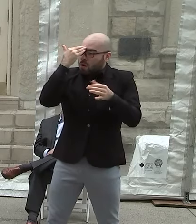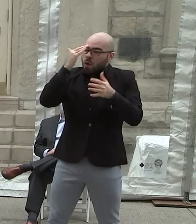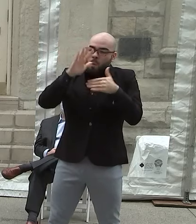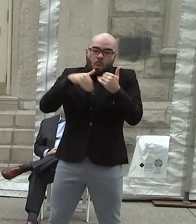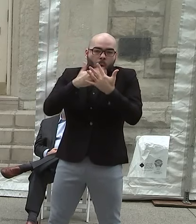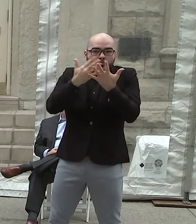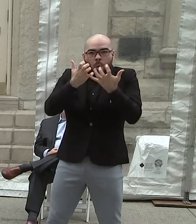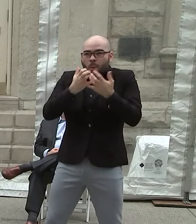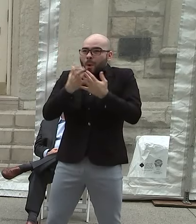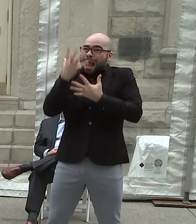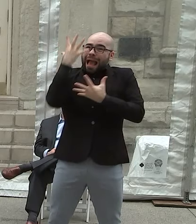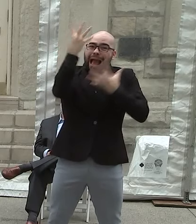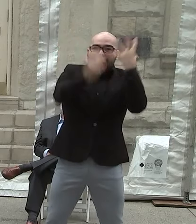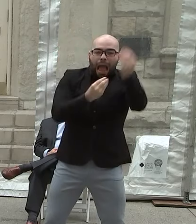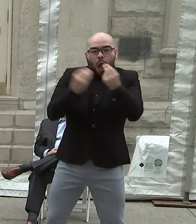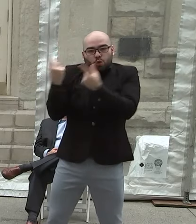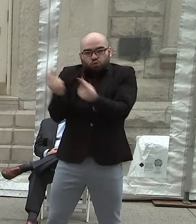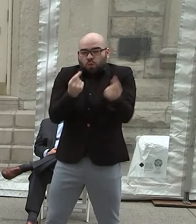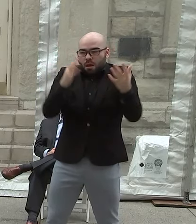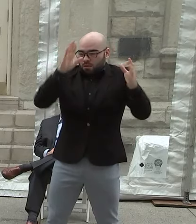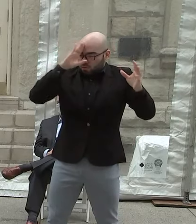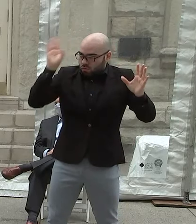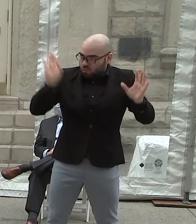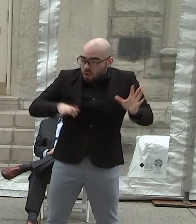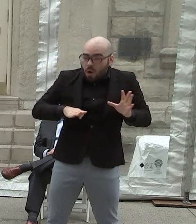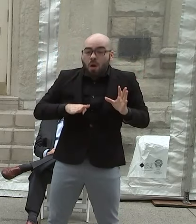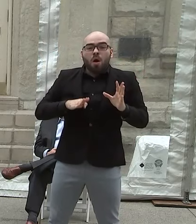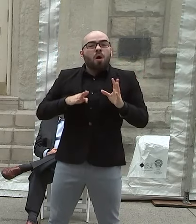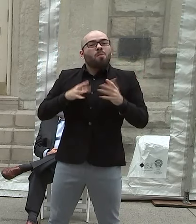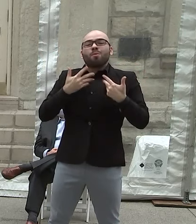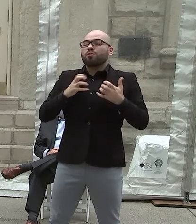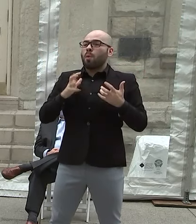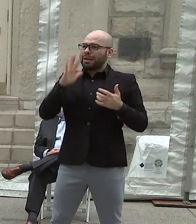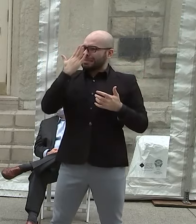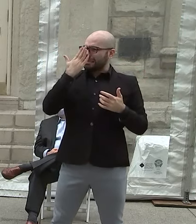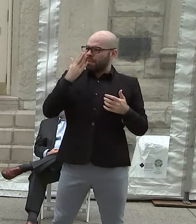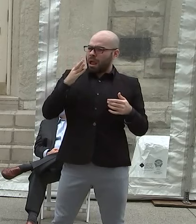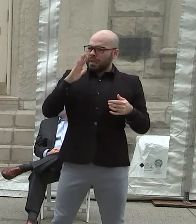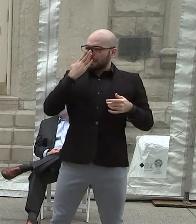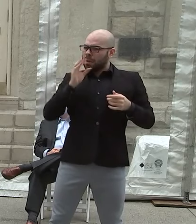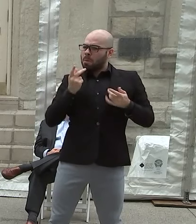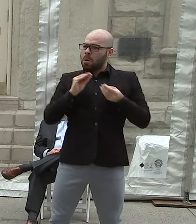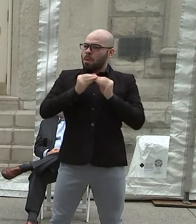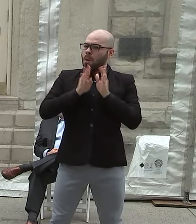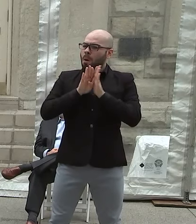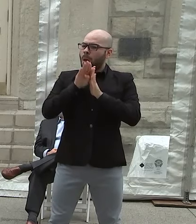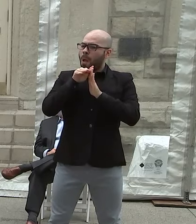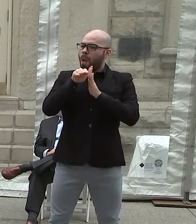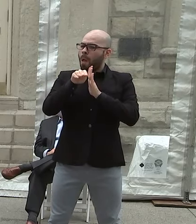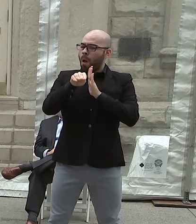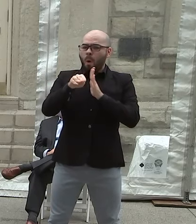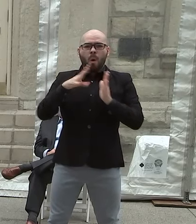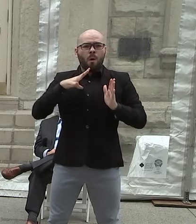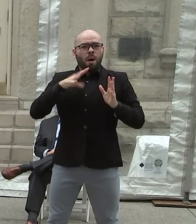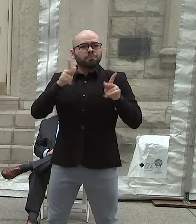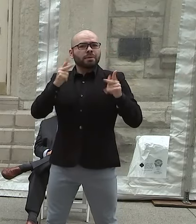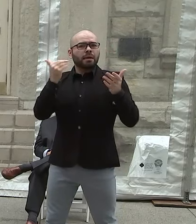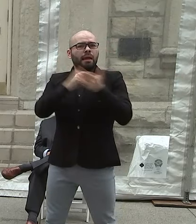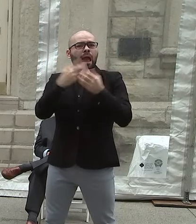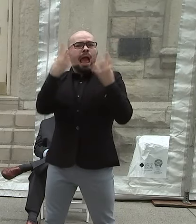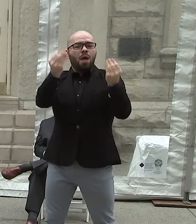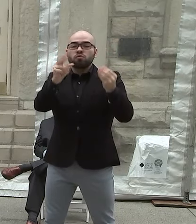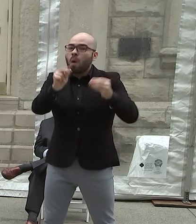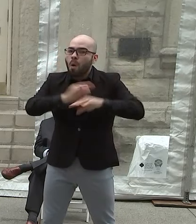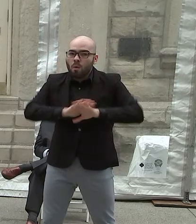but we want to move on in a way that we are confident that as we start to carefully